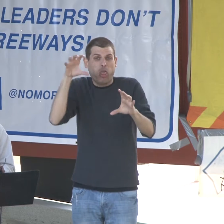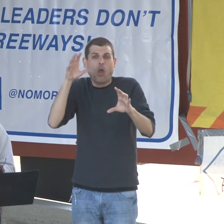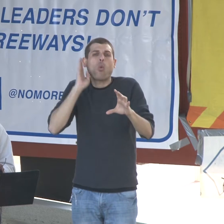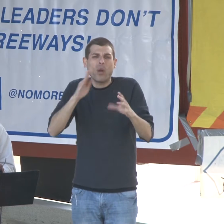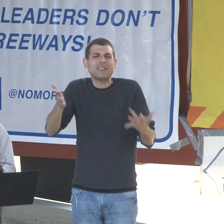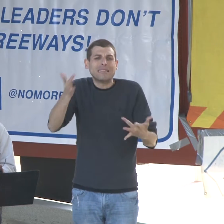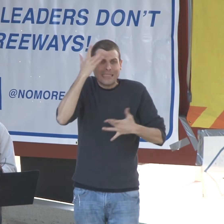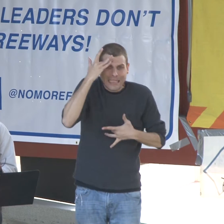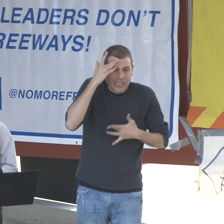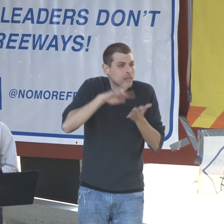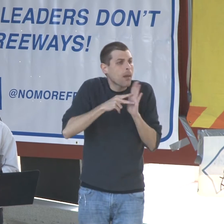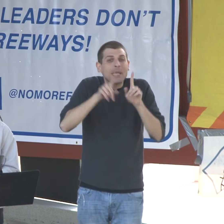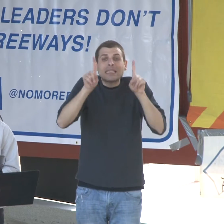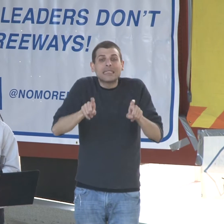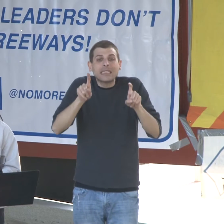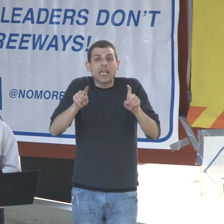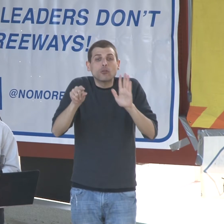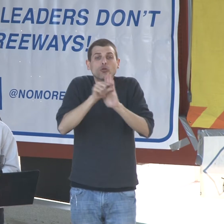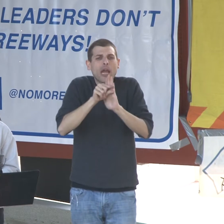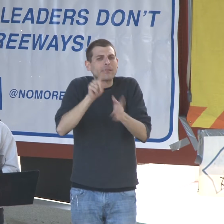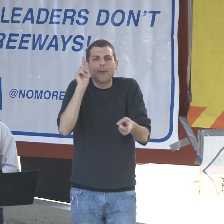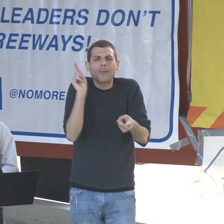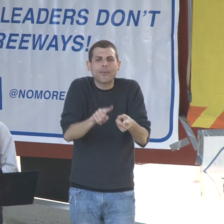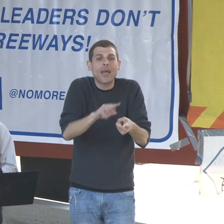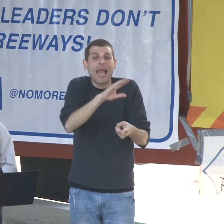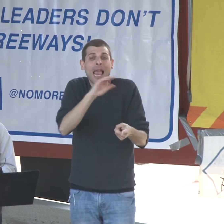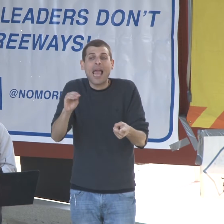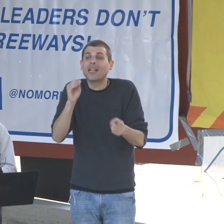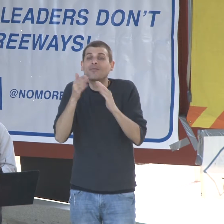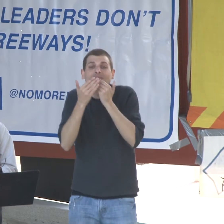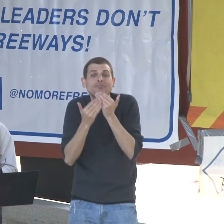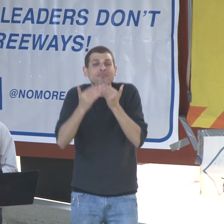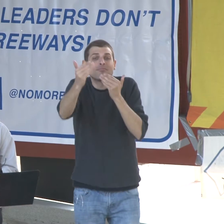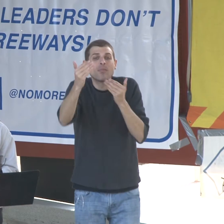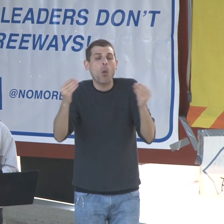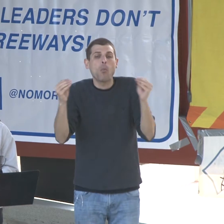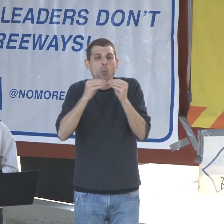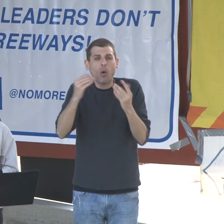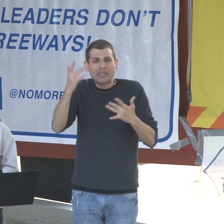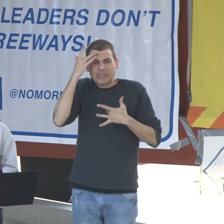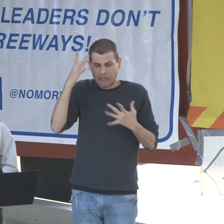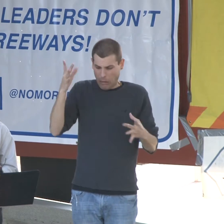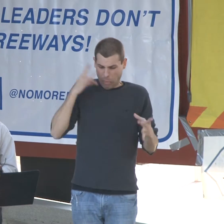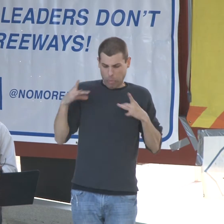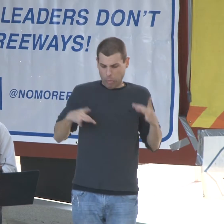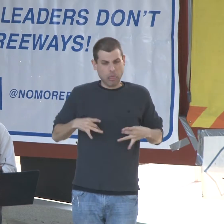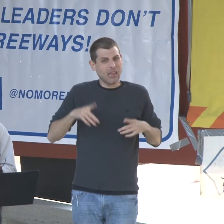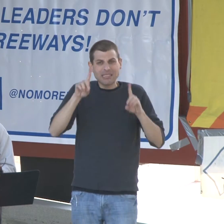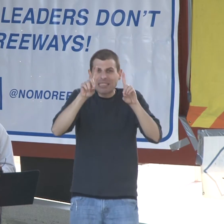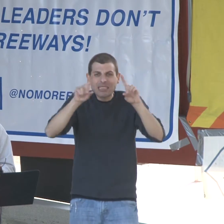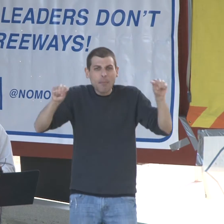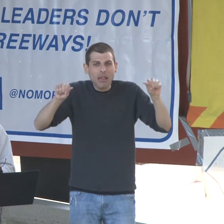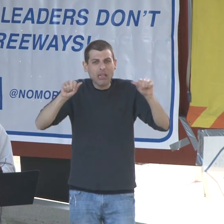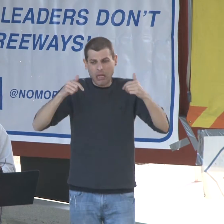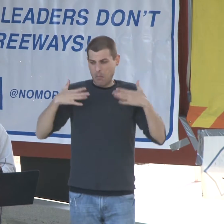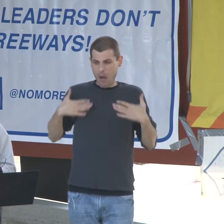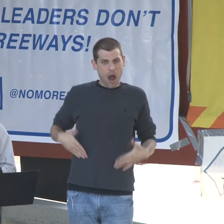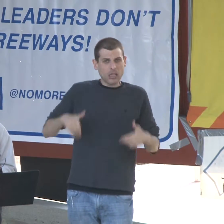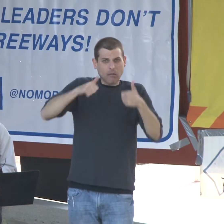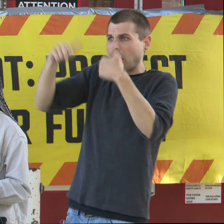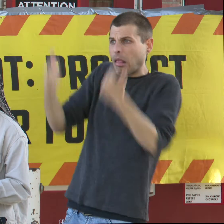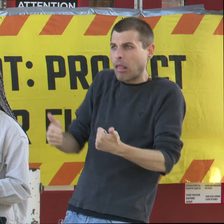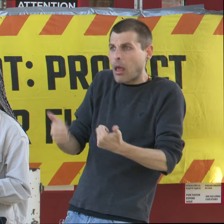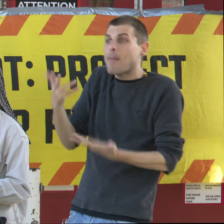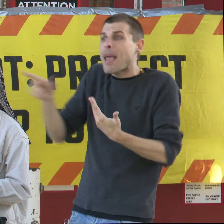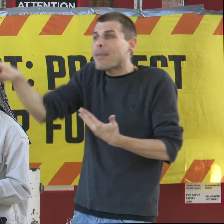test scores, and give them higher rates of lifetime disability. If you're really listening right now and thinking to yourself, she's